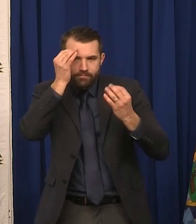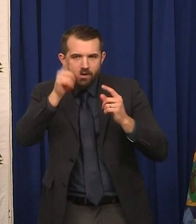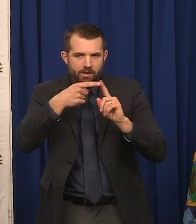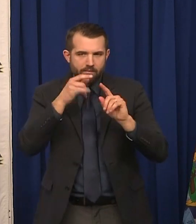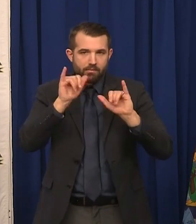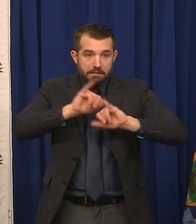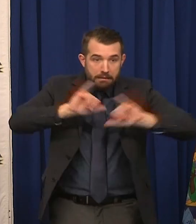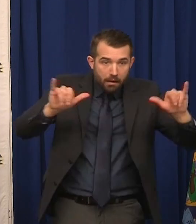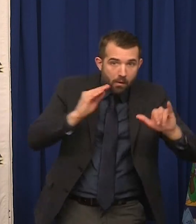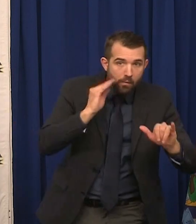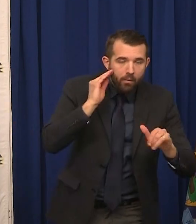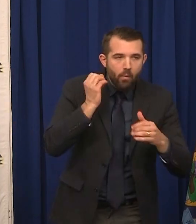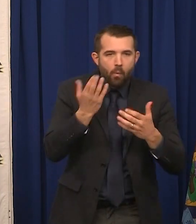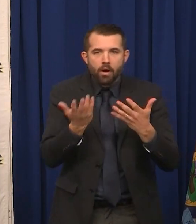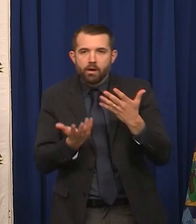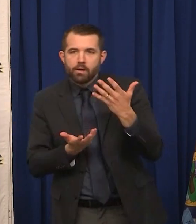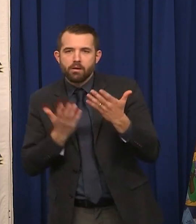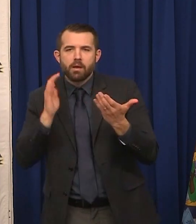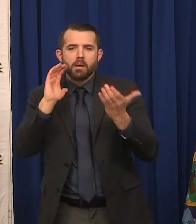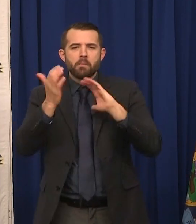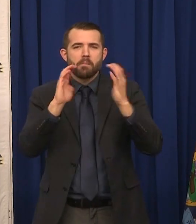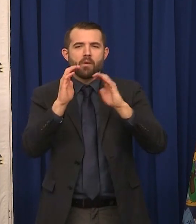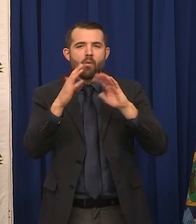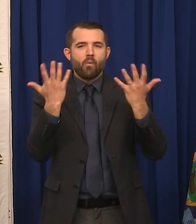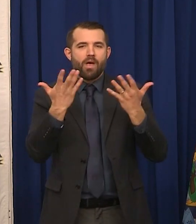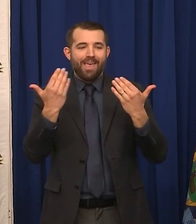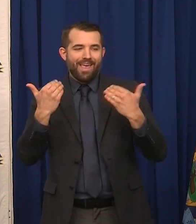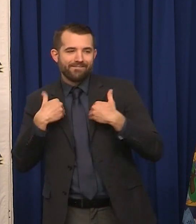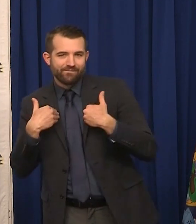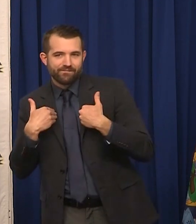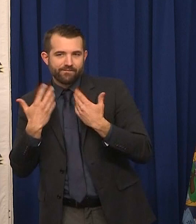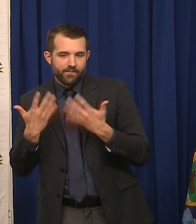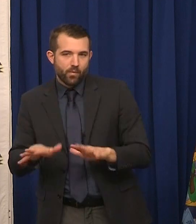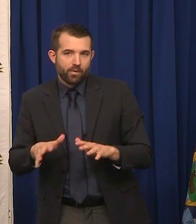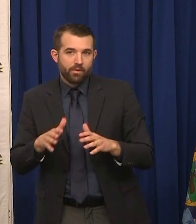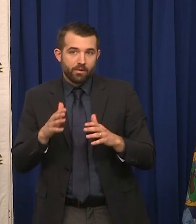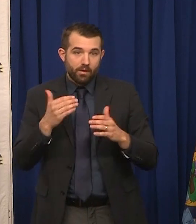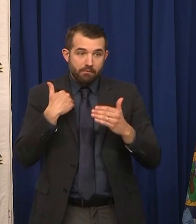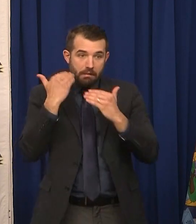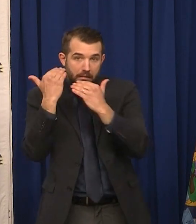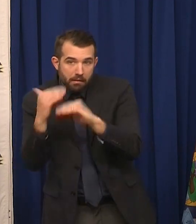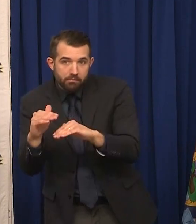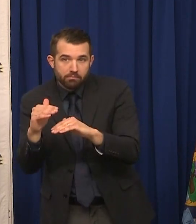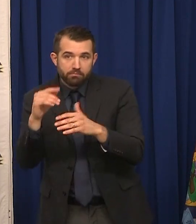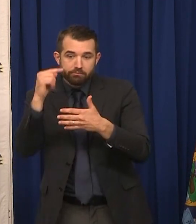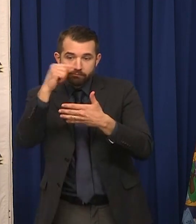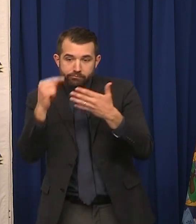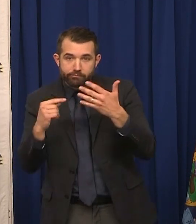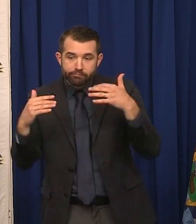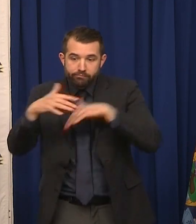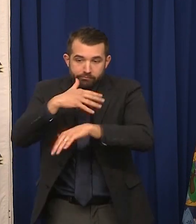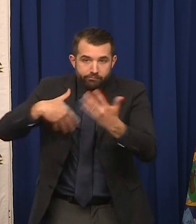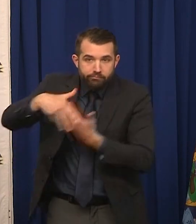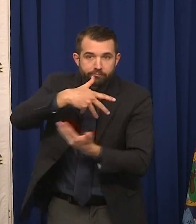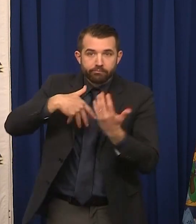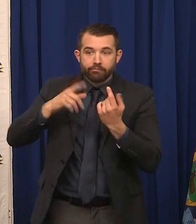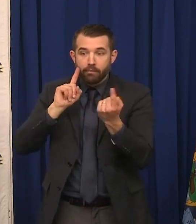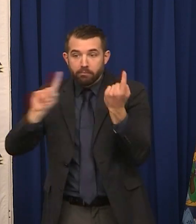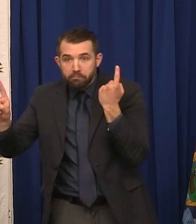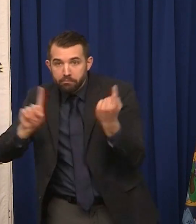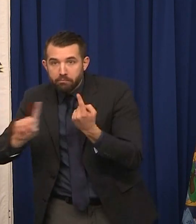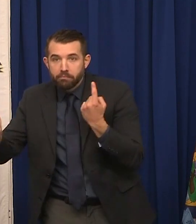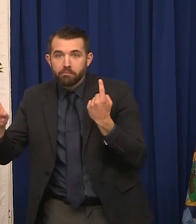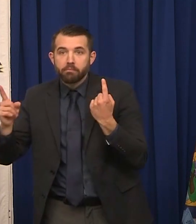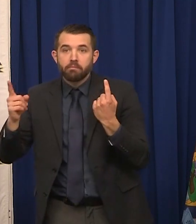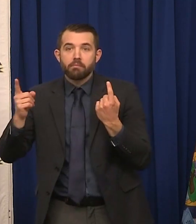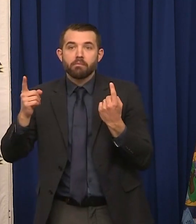place, which is restrictions on congregation at business places. And then two, think about the population dynamics and how